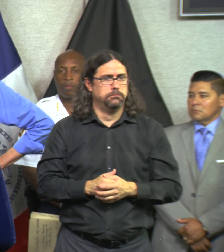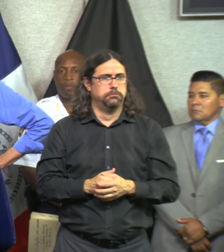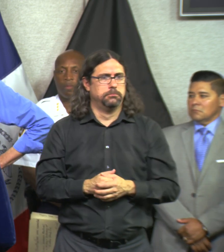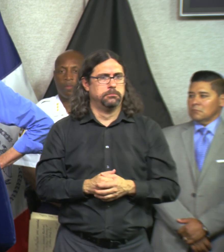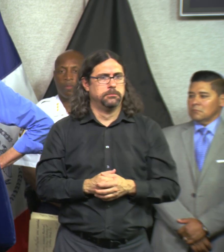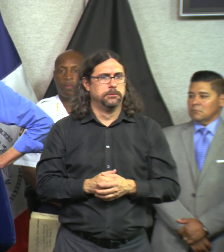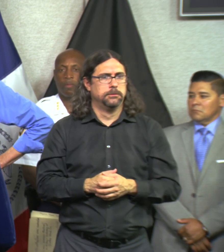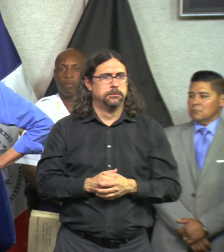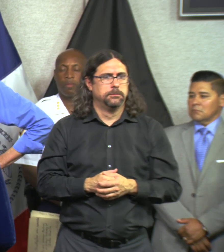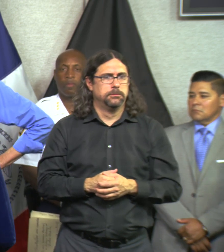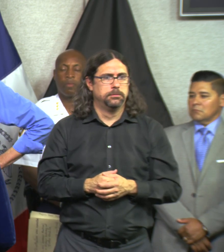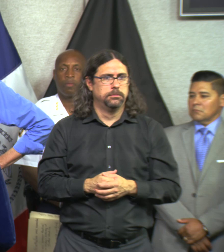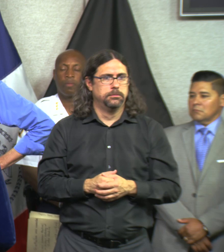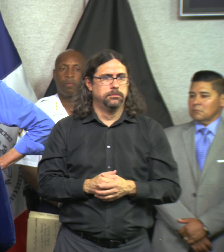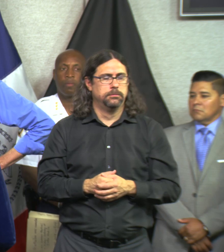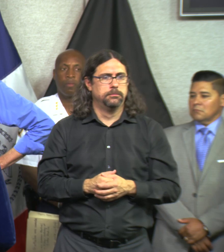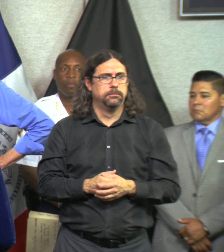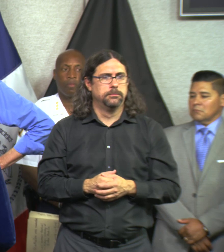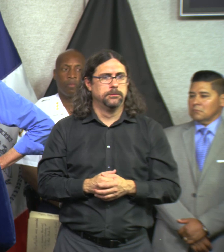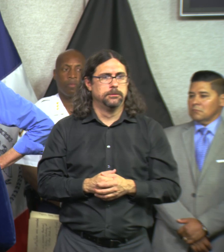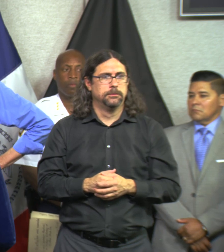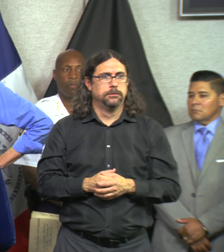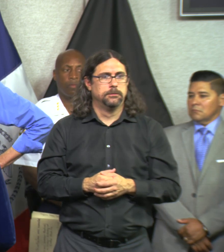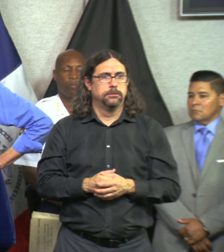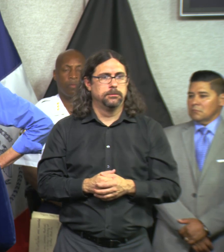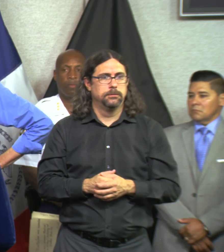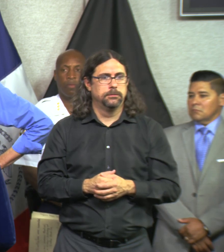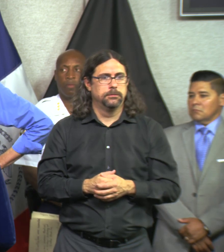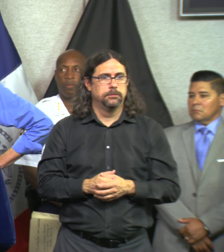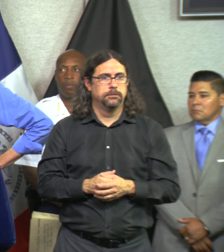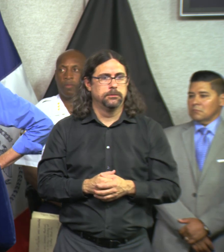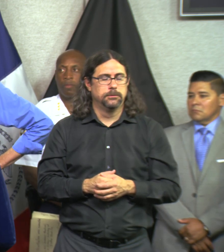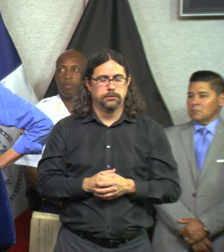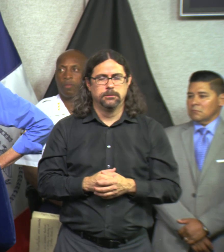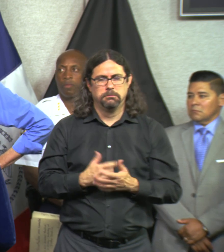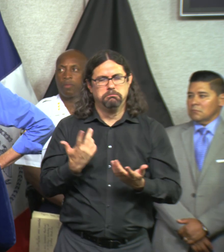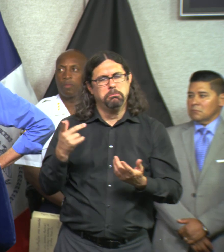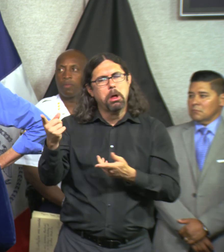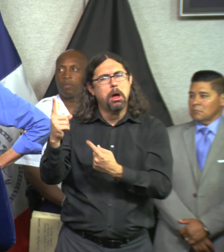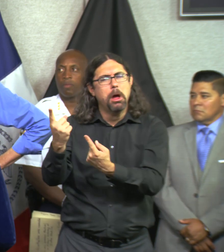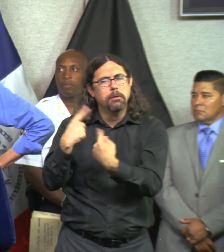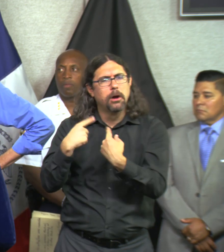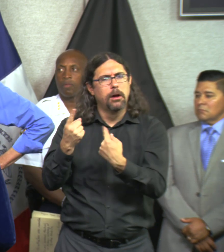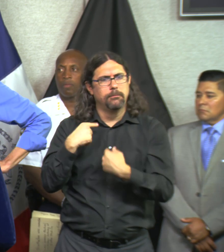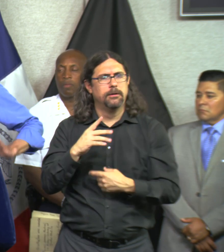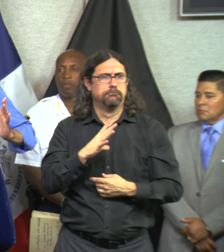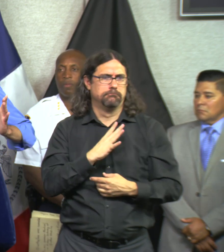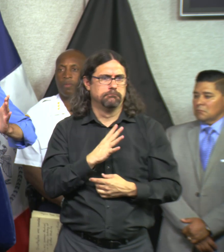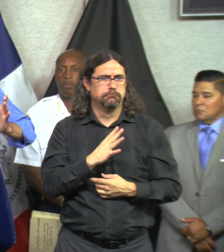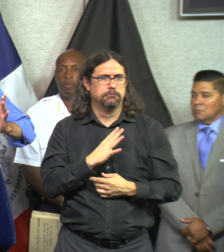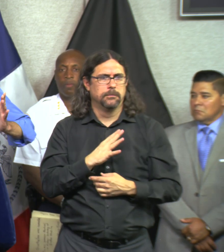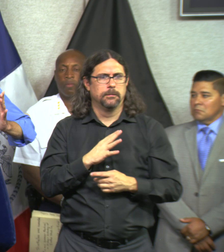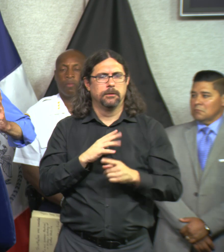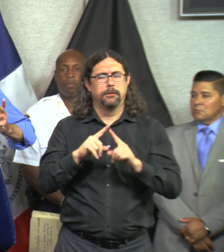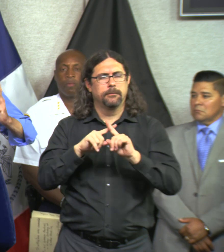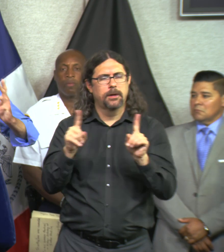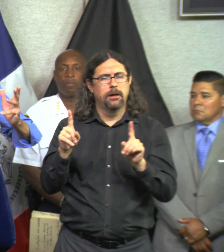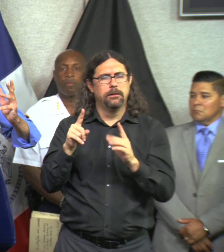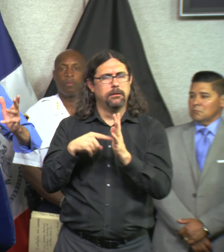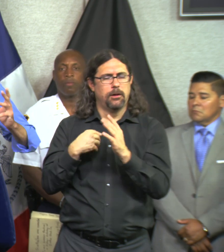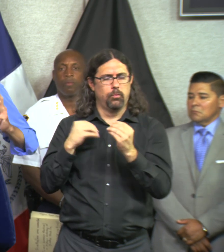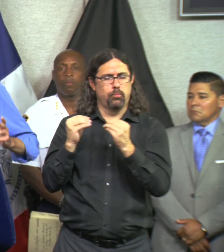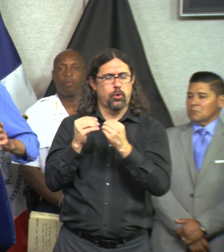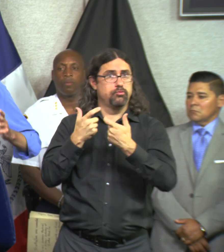would they avoid a similar scenario again. I'm still not satisfied that any of us have gotten that answer. But in terms of